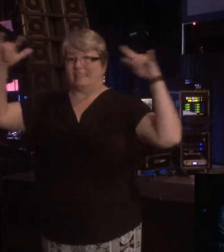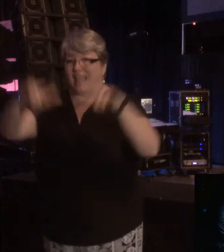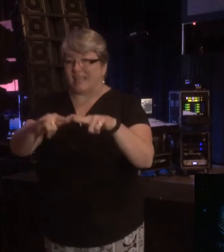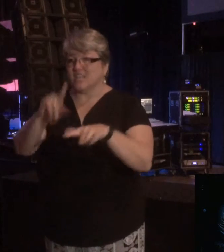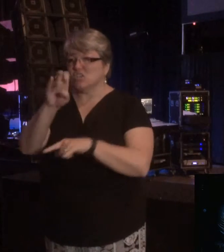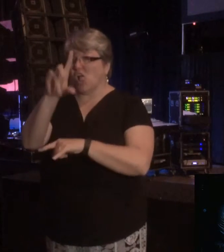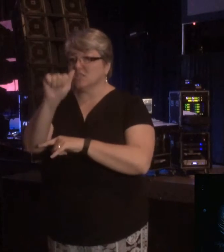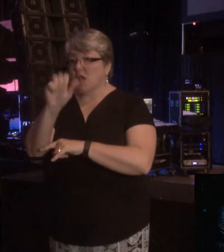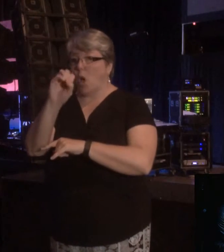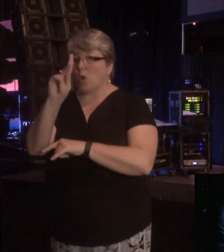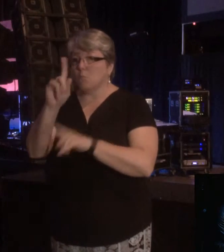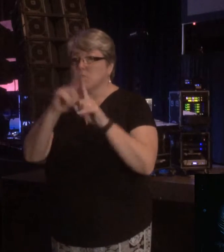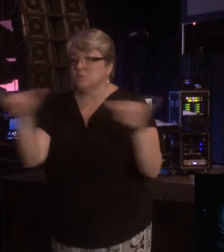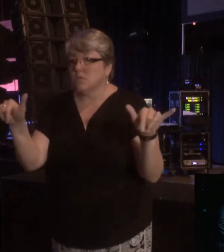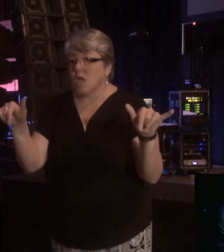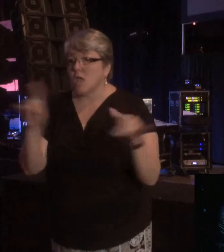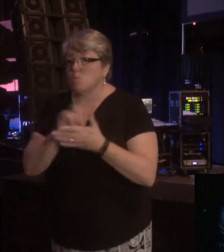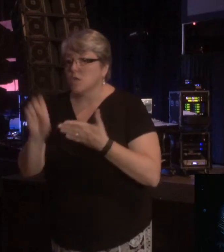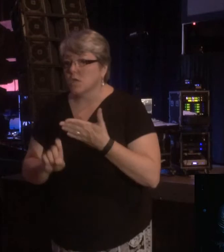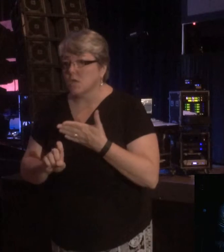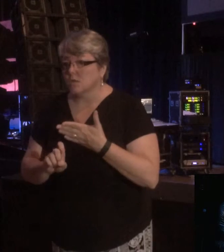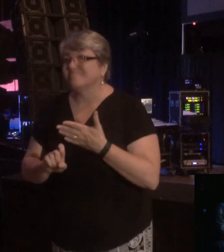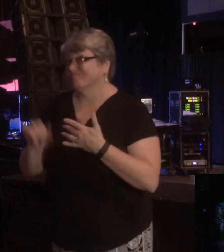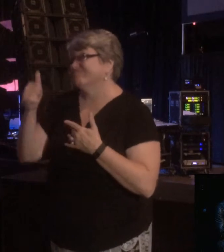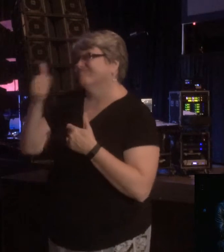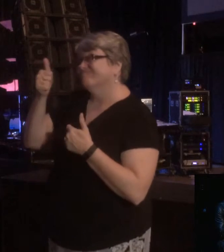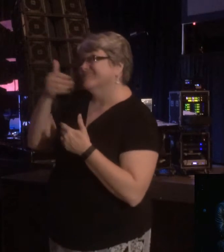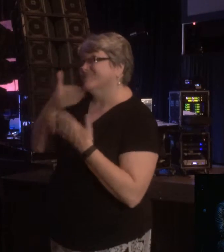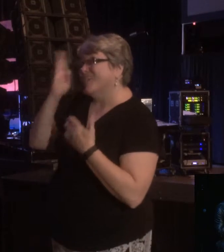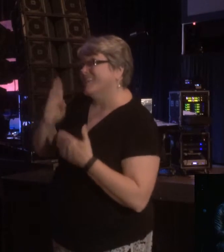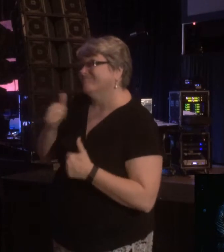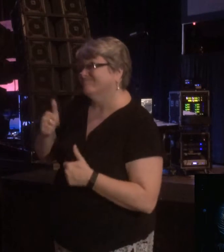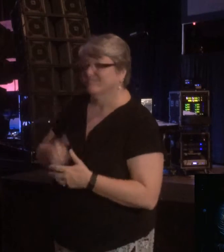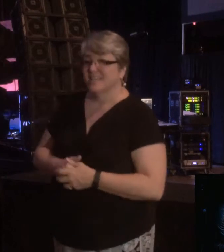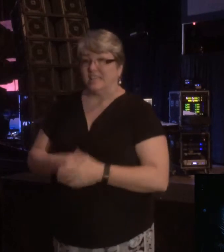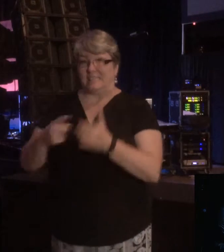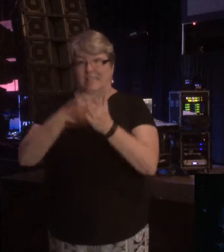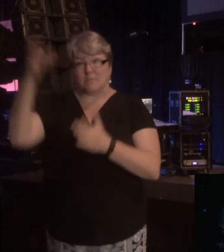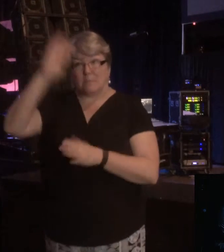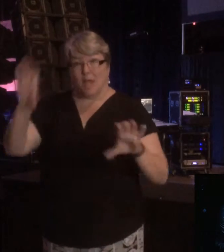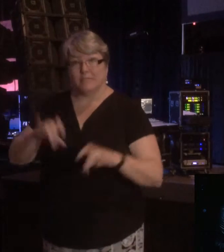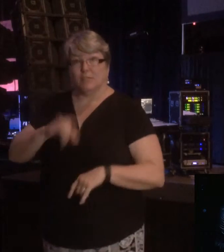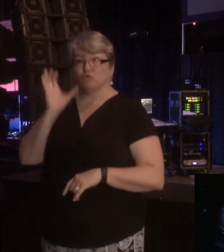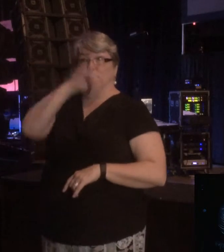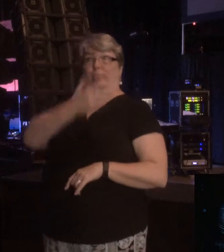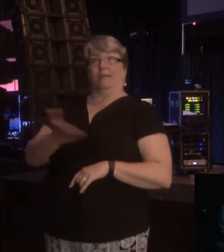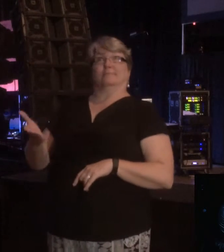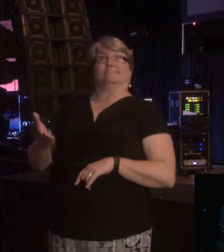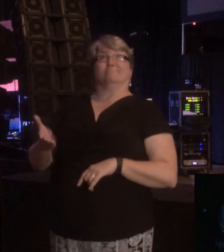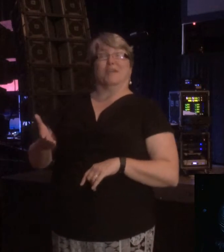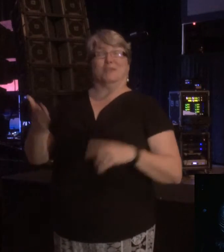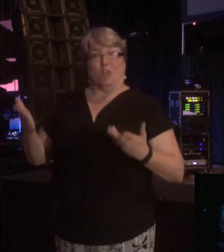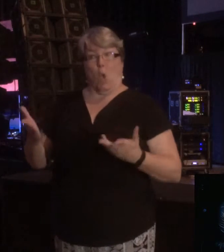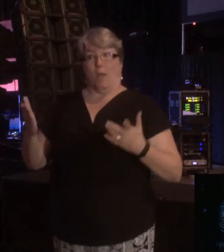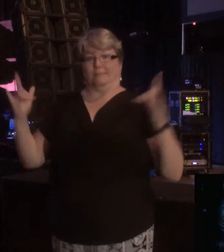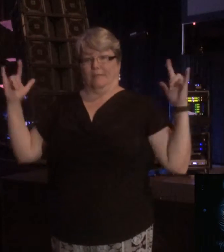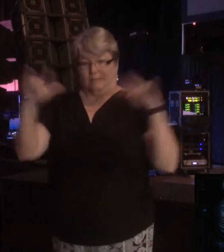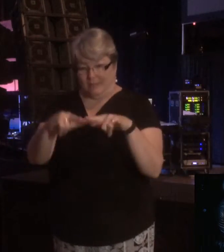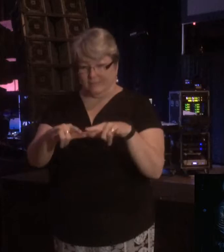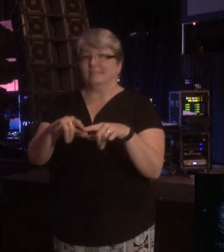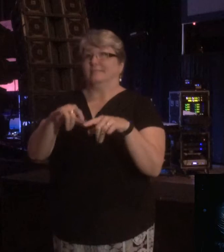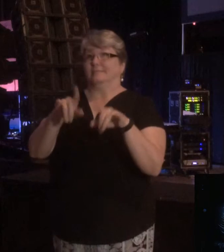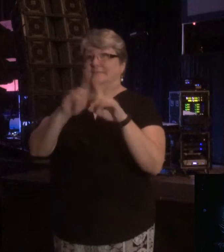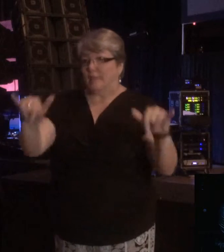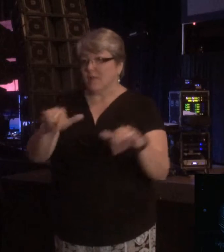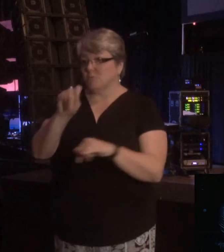friends. And we're really great friends for about a year. And then things started getting questionable. We're